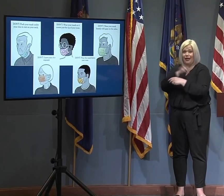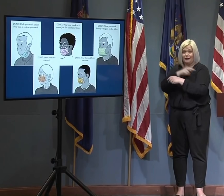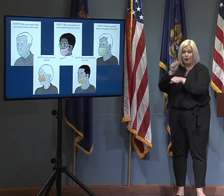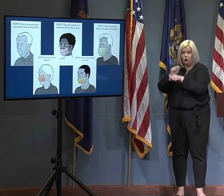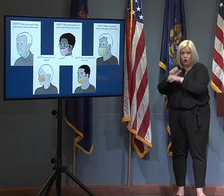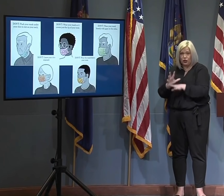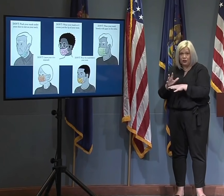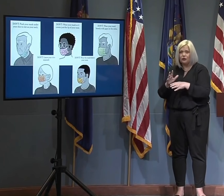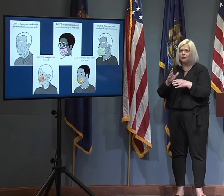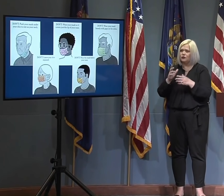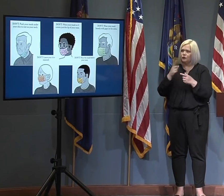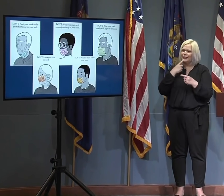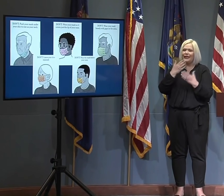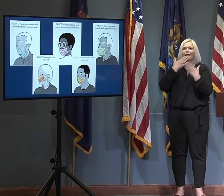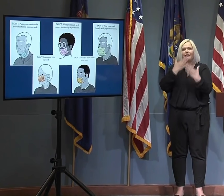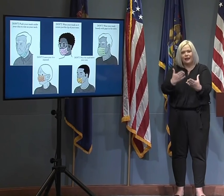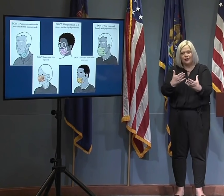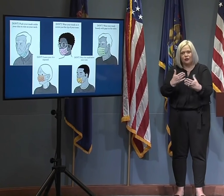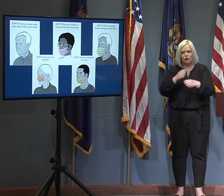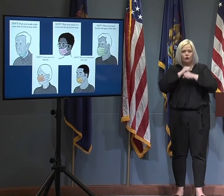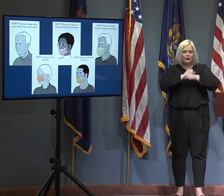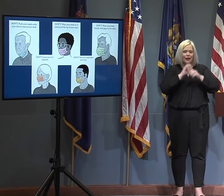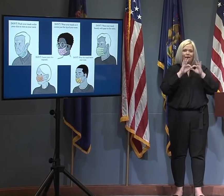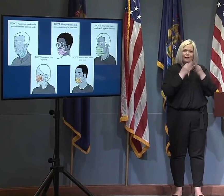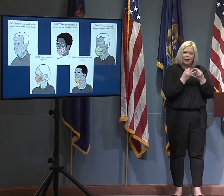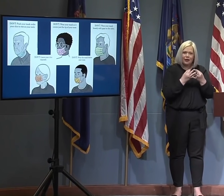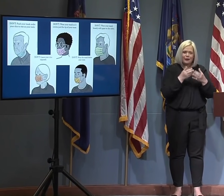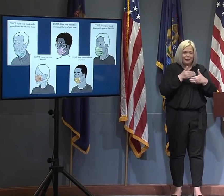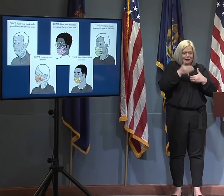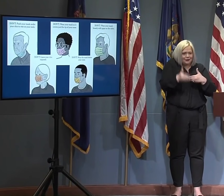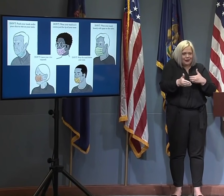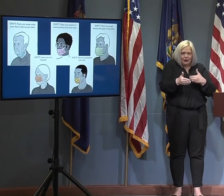It's how we protect our neighbors and our families and our loved ones.